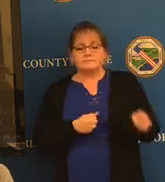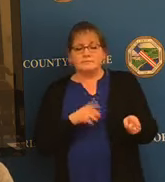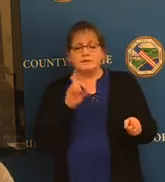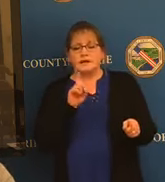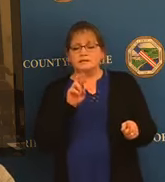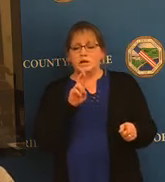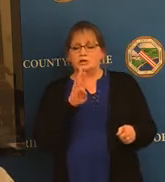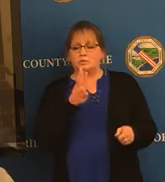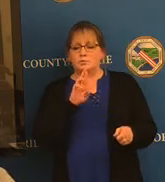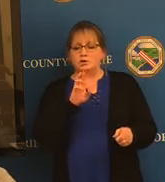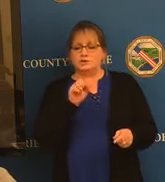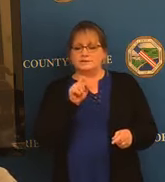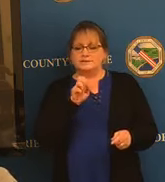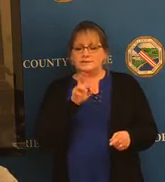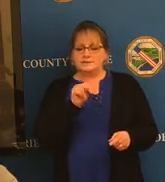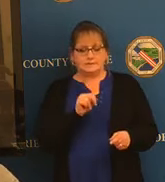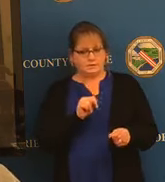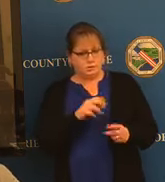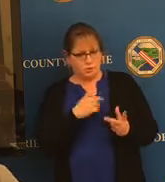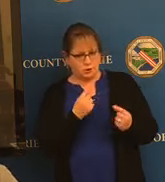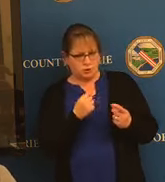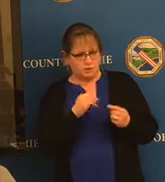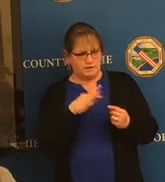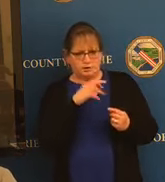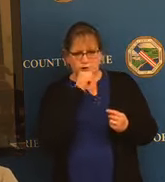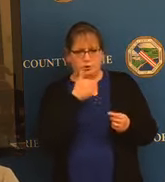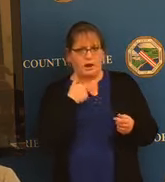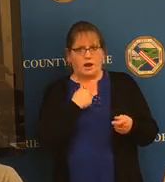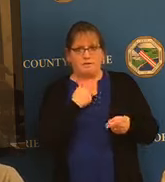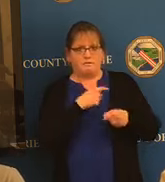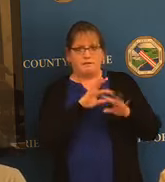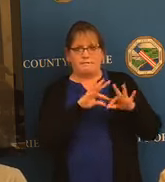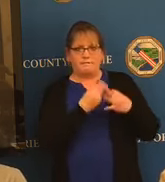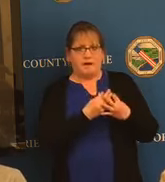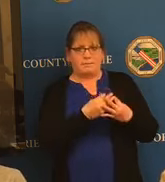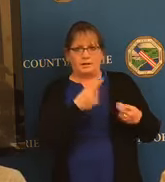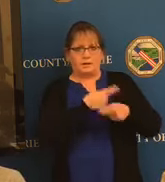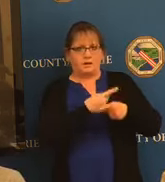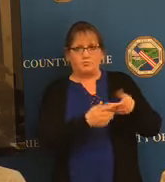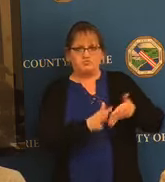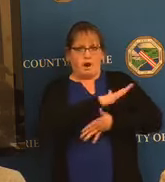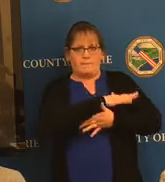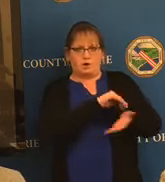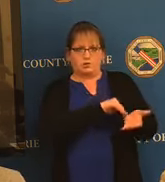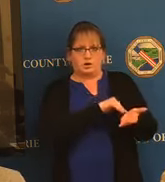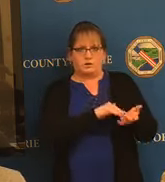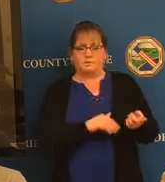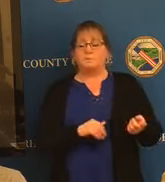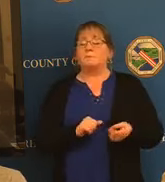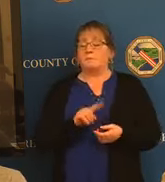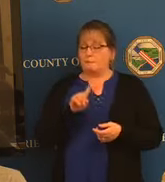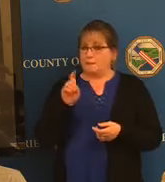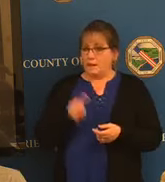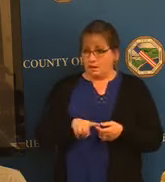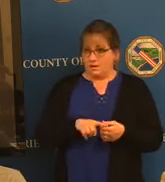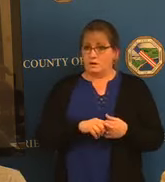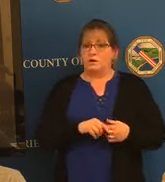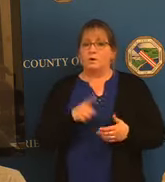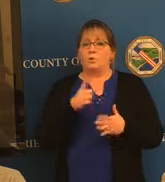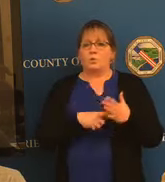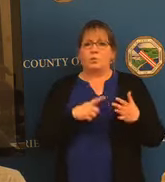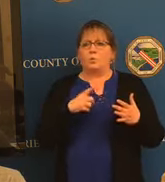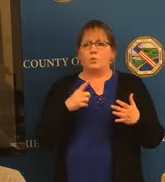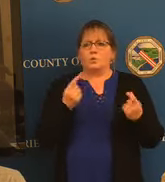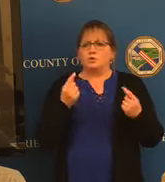what can people do if they don't have a primary care physician? So the question is, what can people do if they do not have a primary